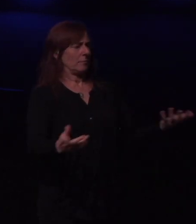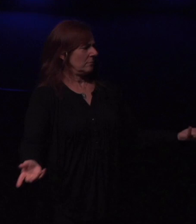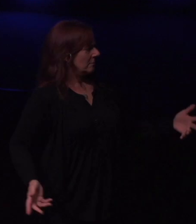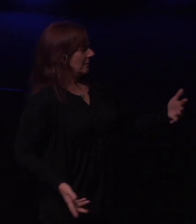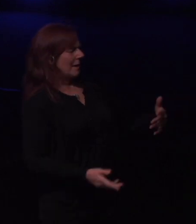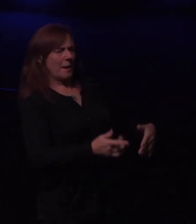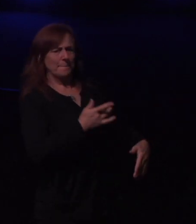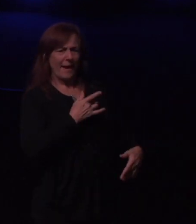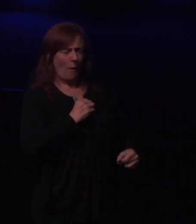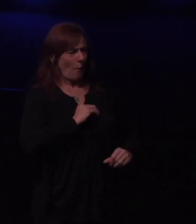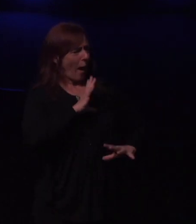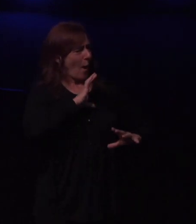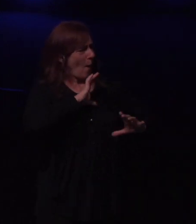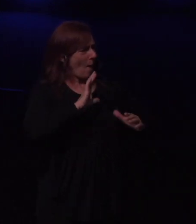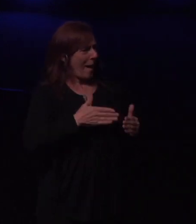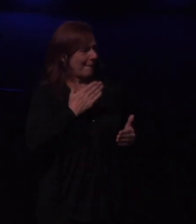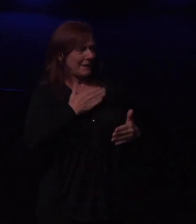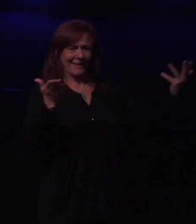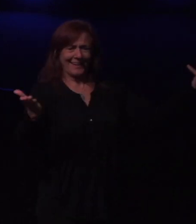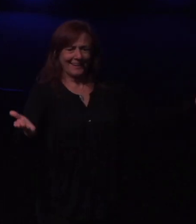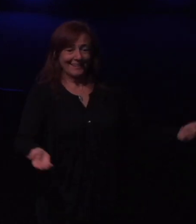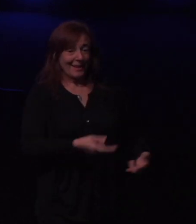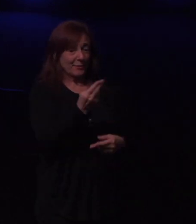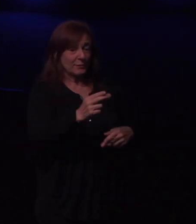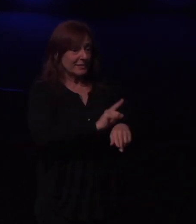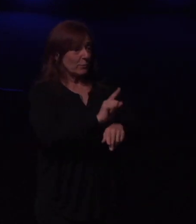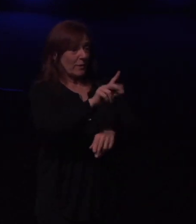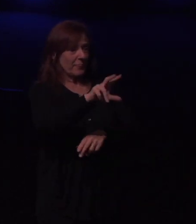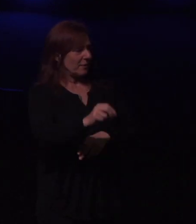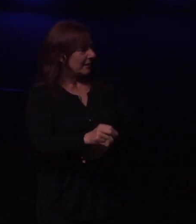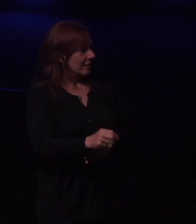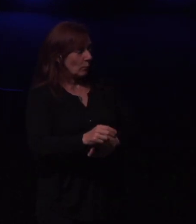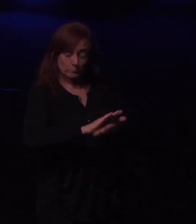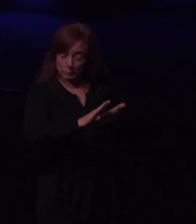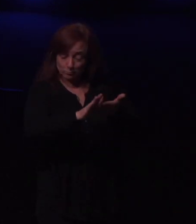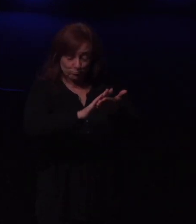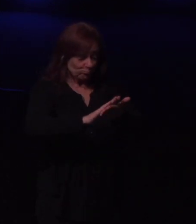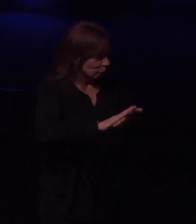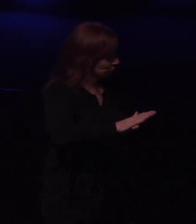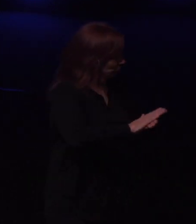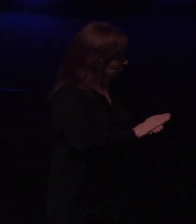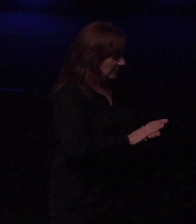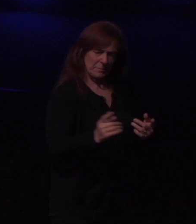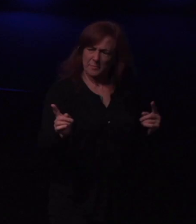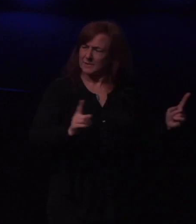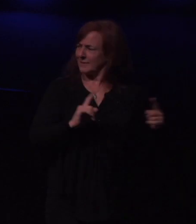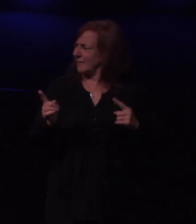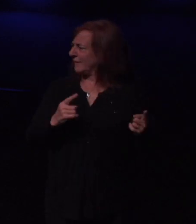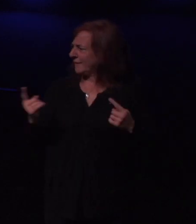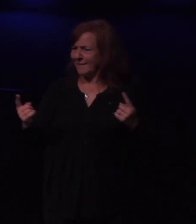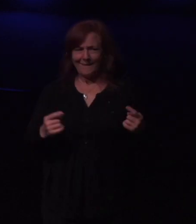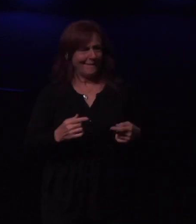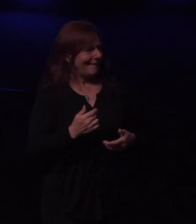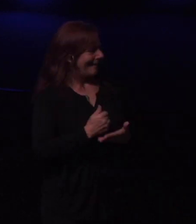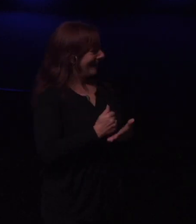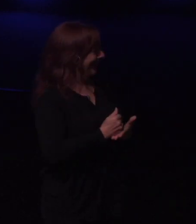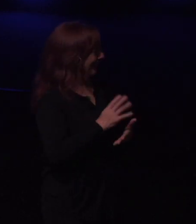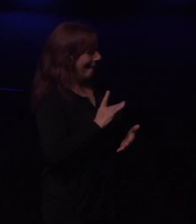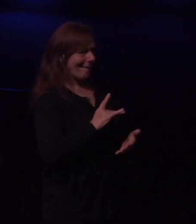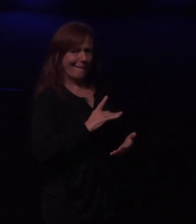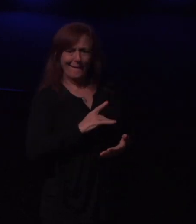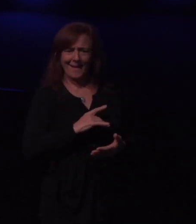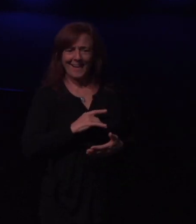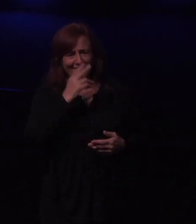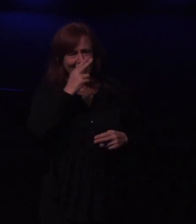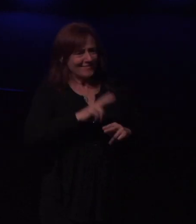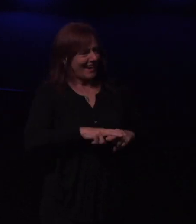makes my heart really happy. At Thursdays at 1:30, we're just cleaning the church. And let me tell you what, we're having a ball doing it.